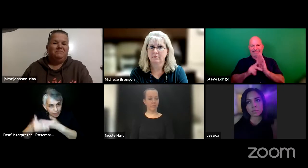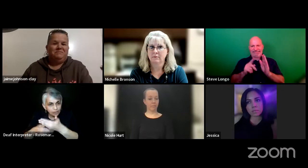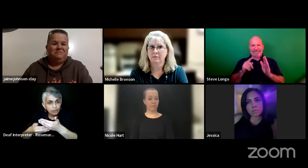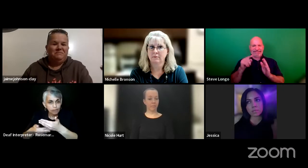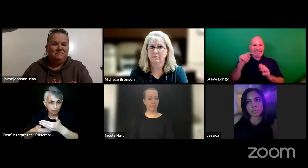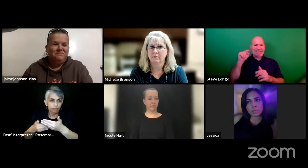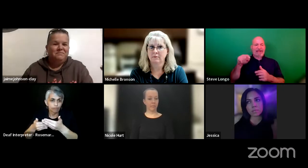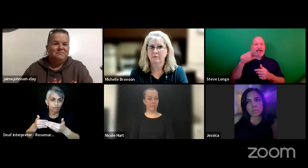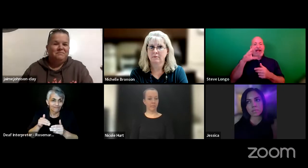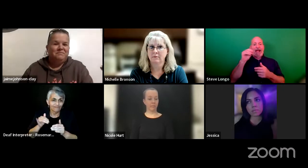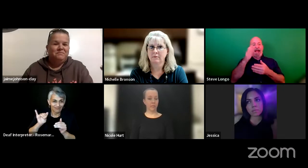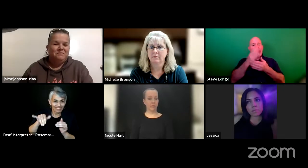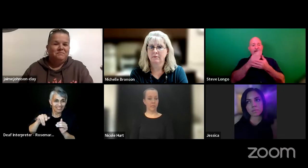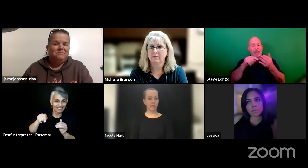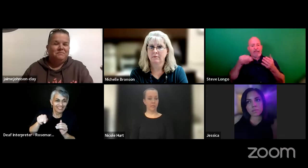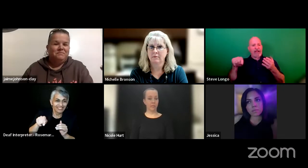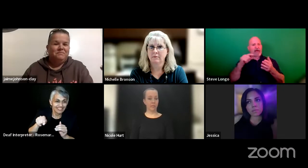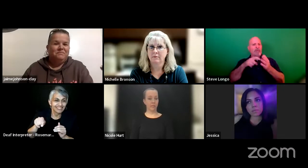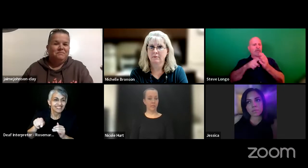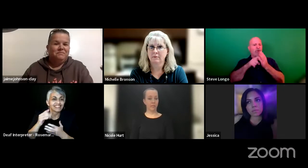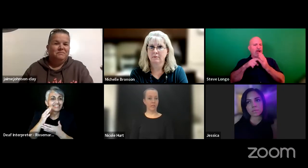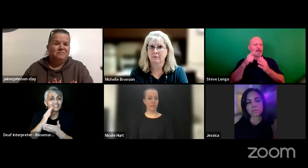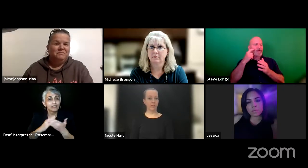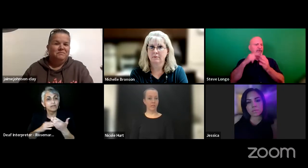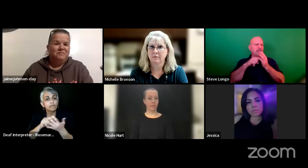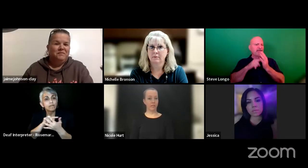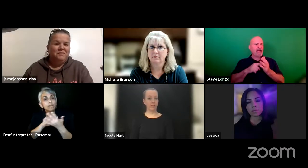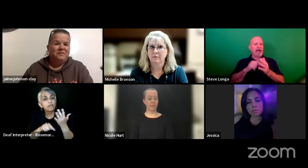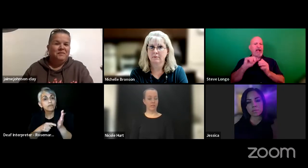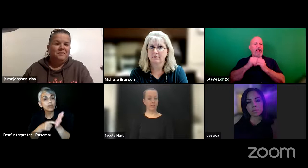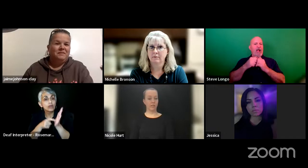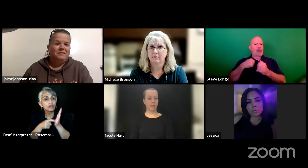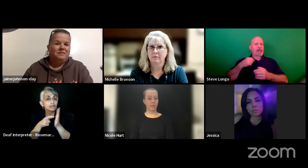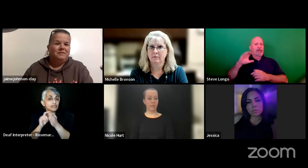But we just wanted to give an update on the board policies and procedures.